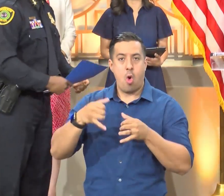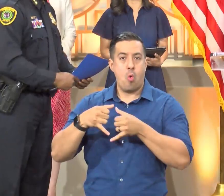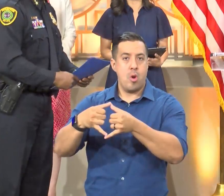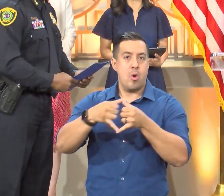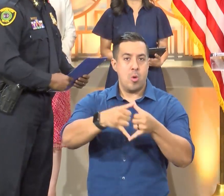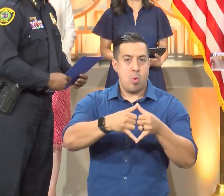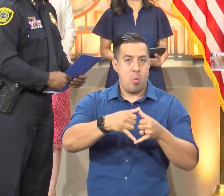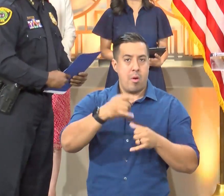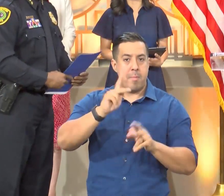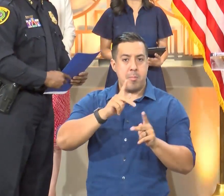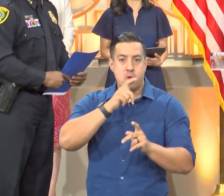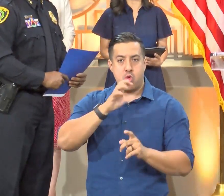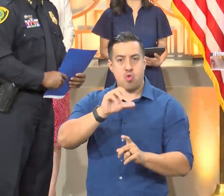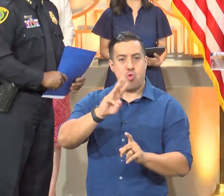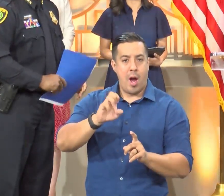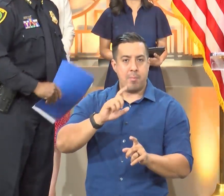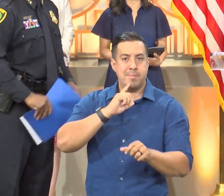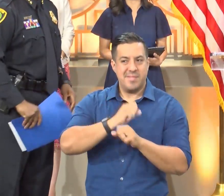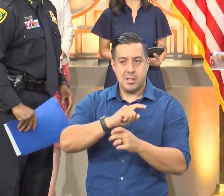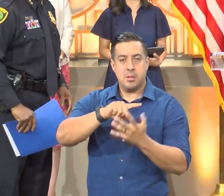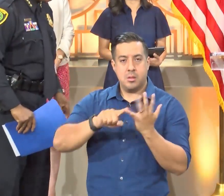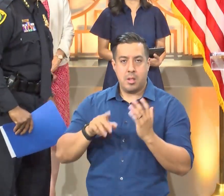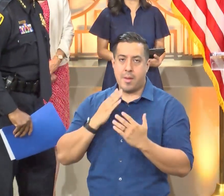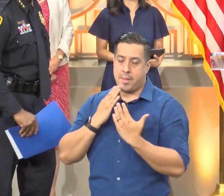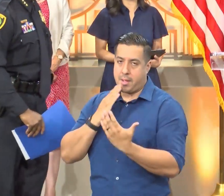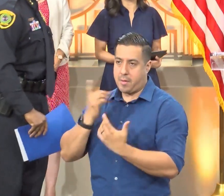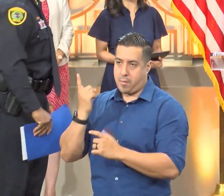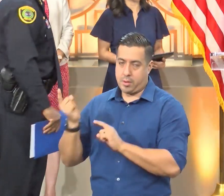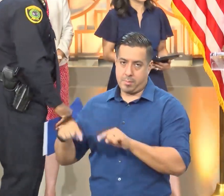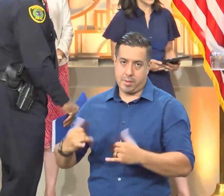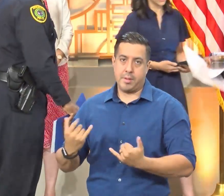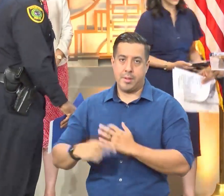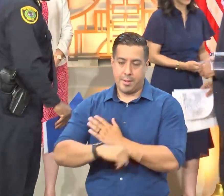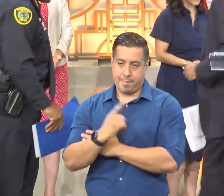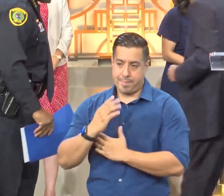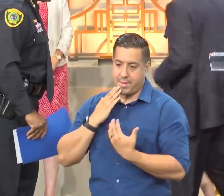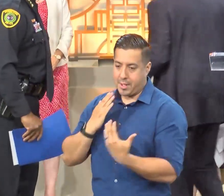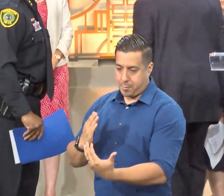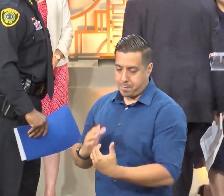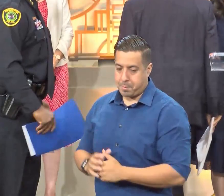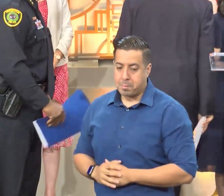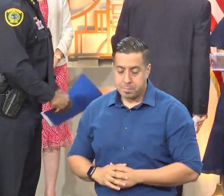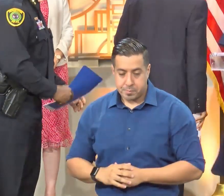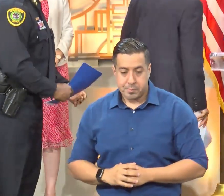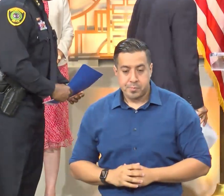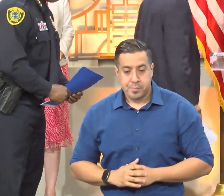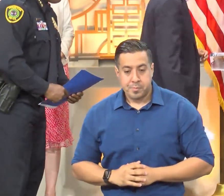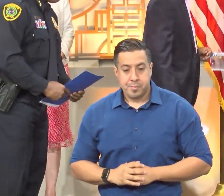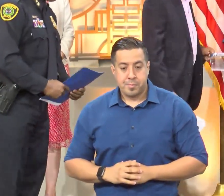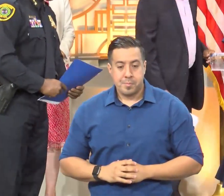committing crimes. And so I appreciate Rainey for being here today. Crime Stoppers, Rainey.